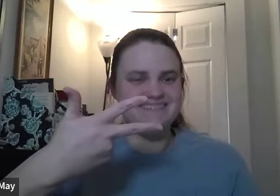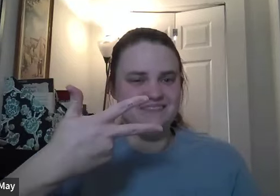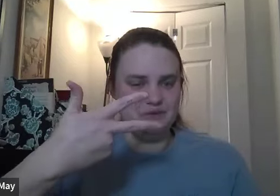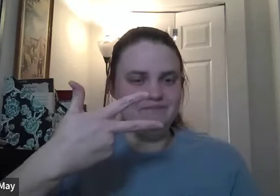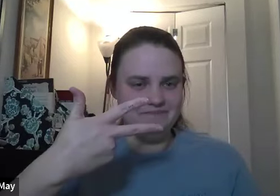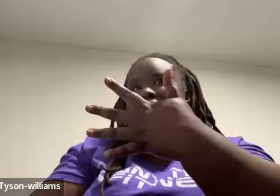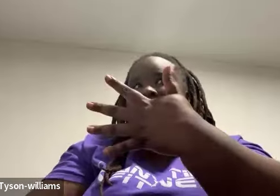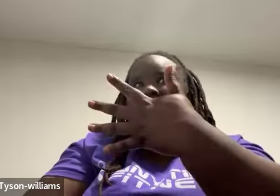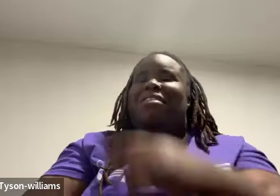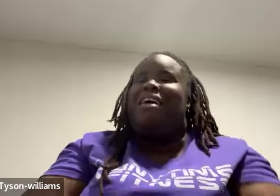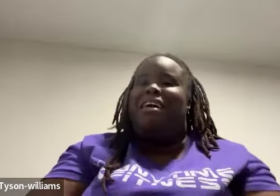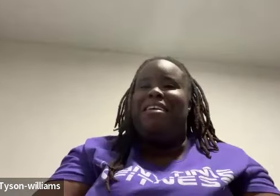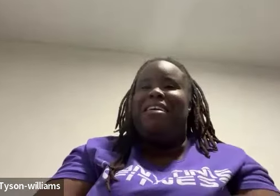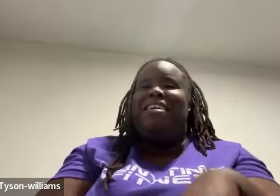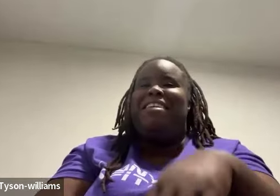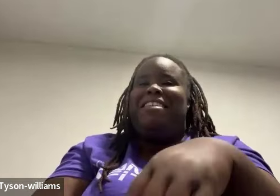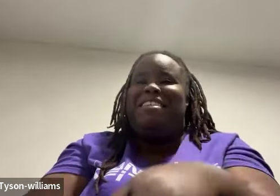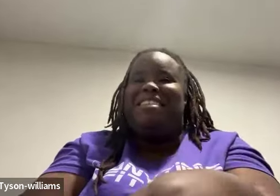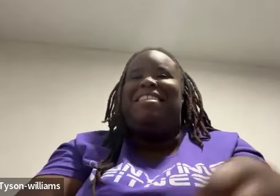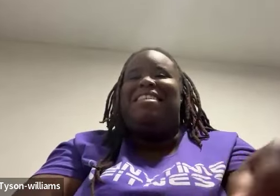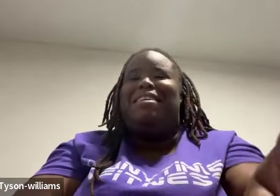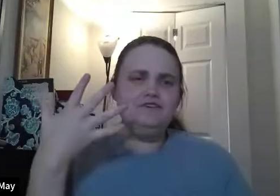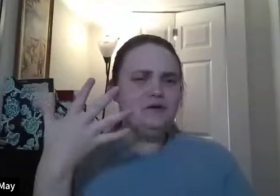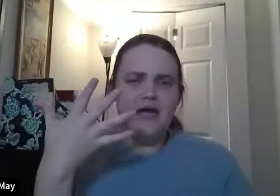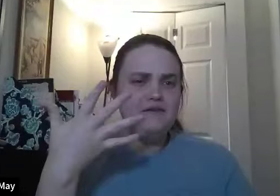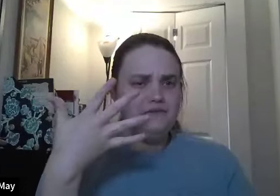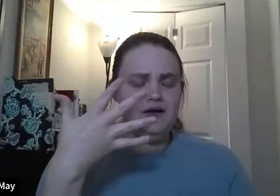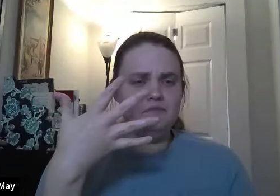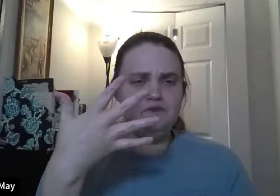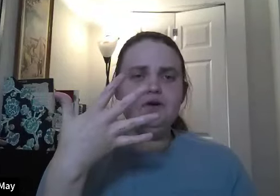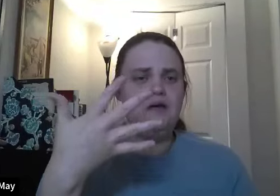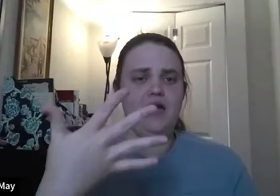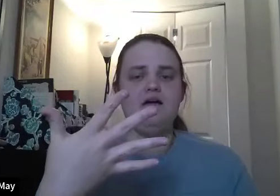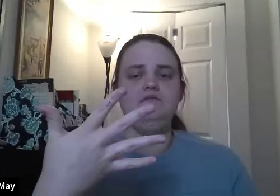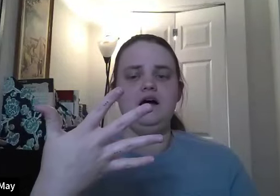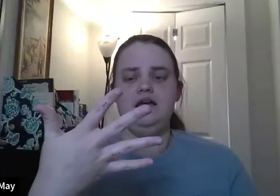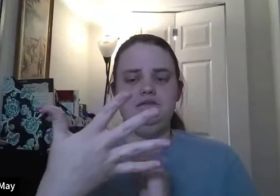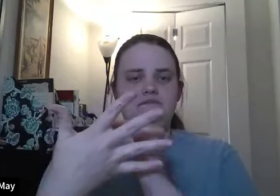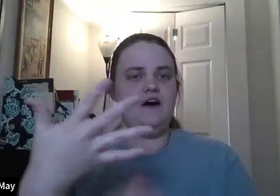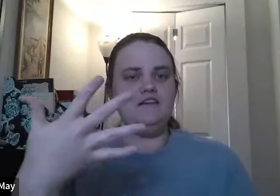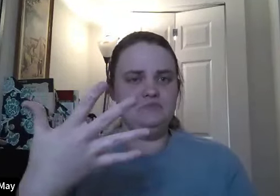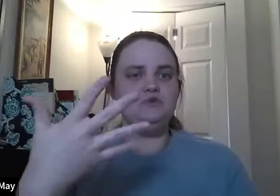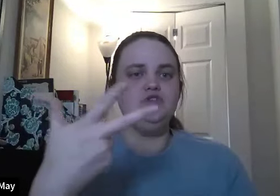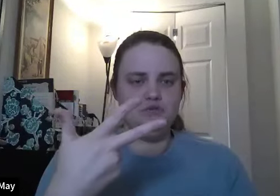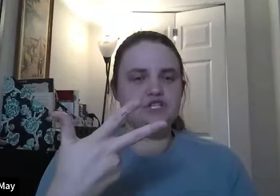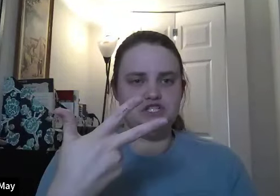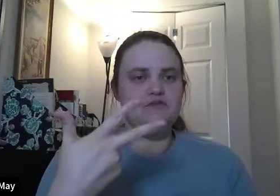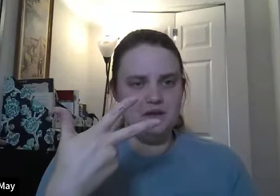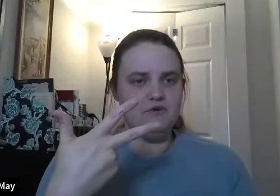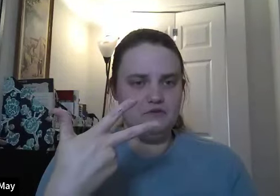3. Instead of okay. Yeah. If you don't have like 5 people, you would just do the number for